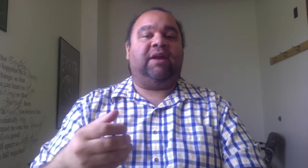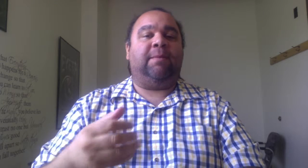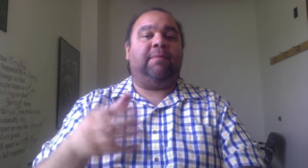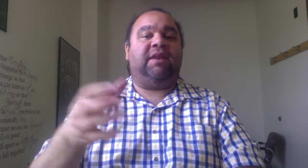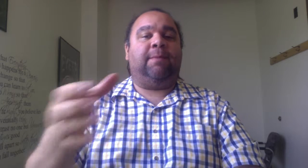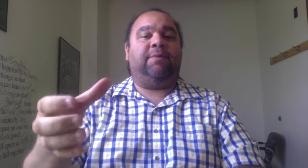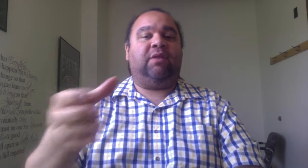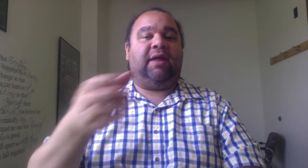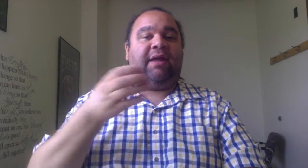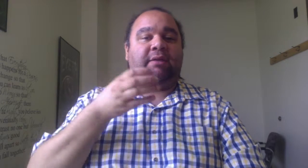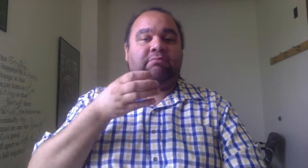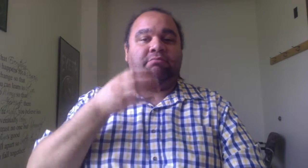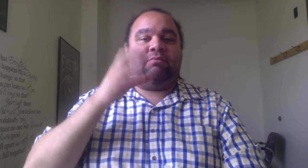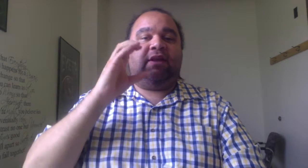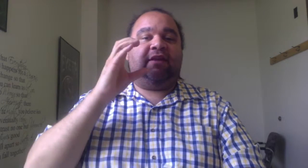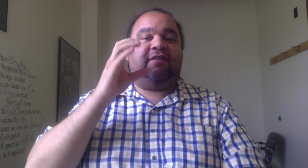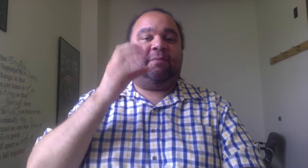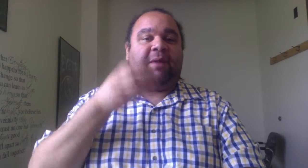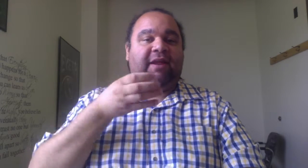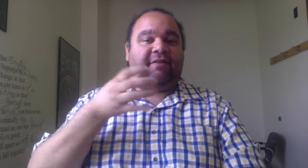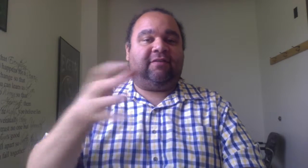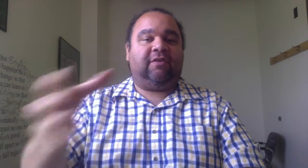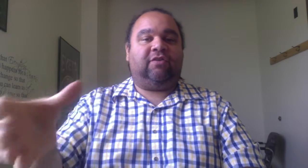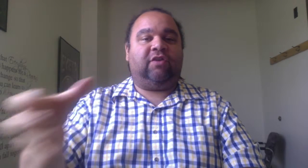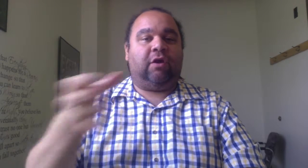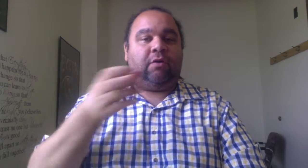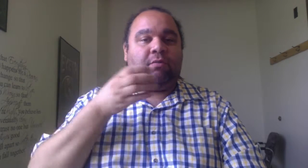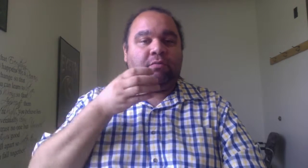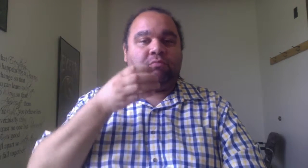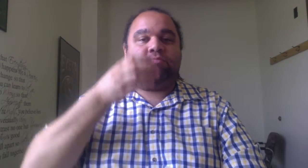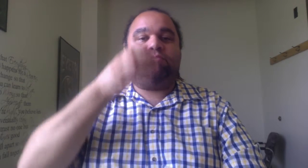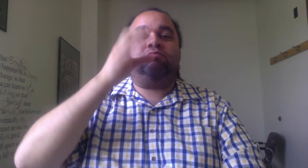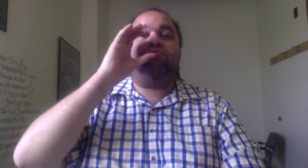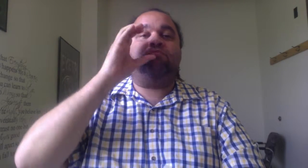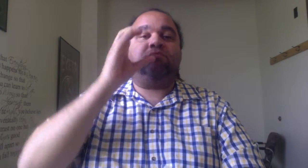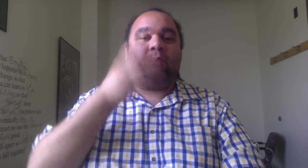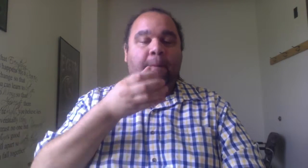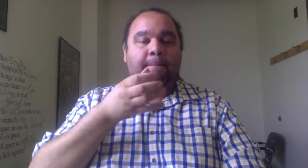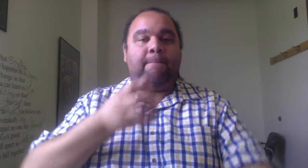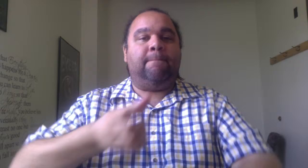can manipulate in space. So